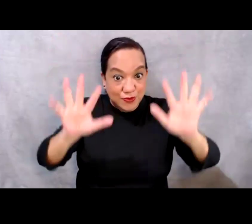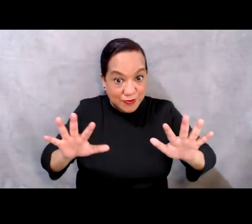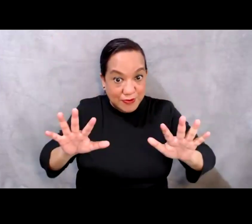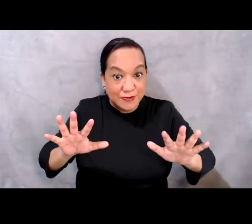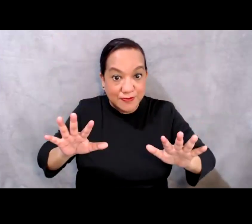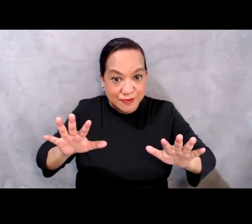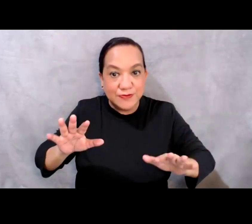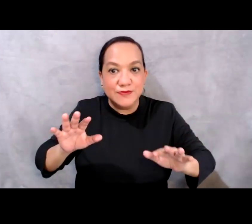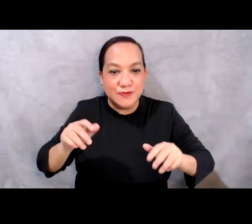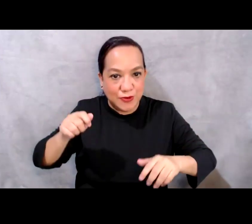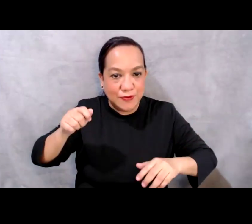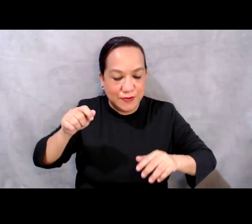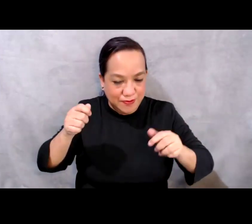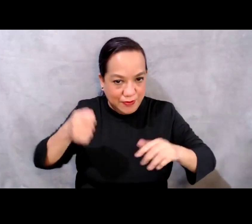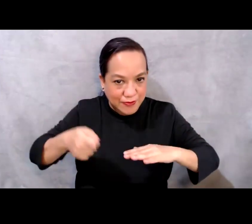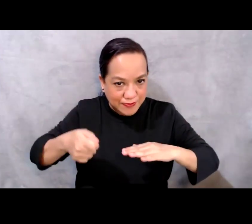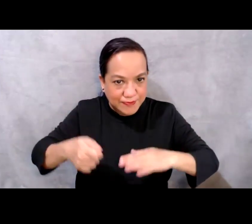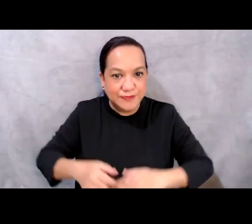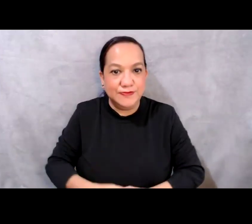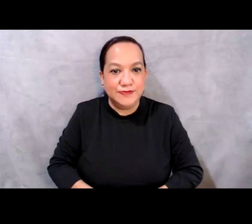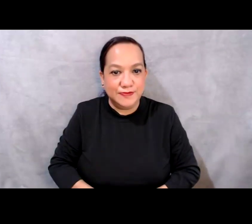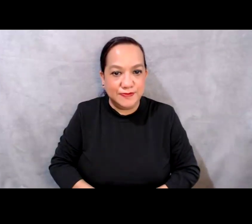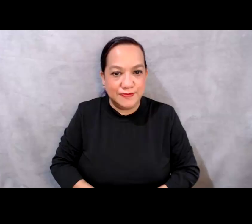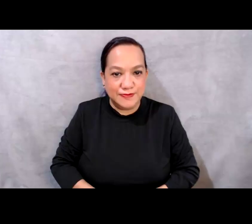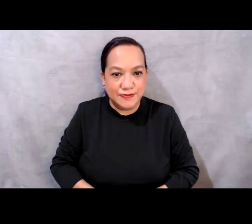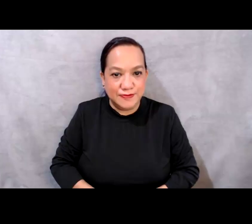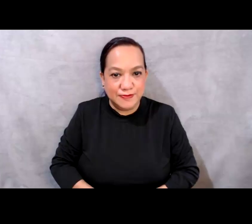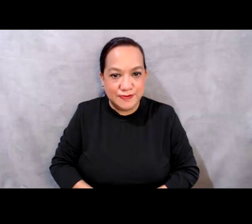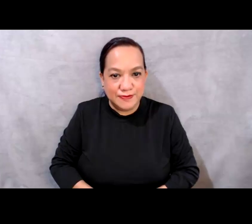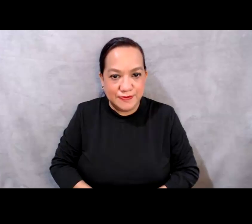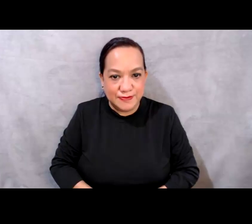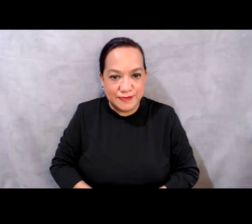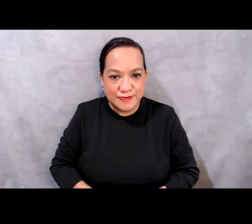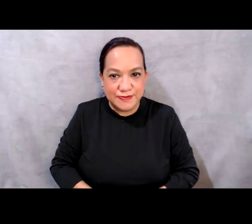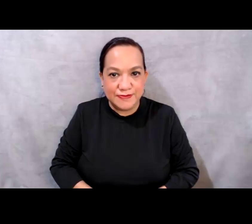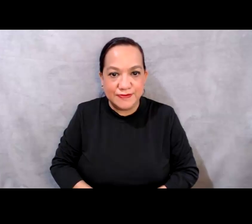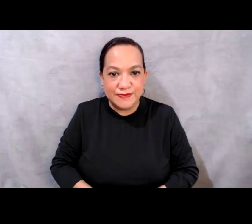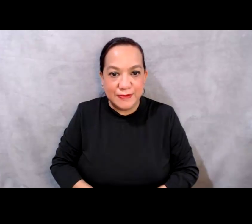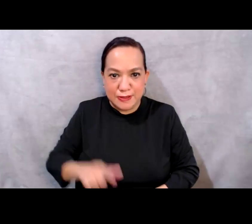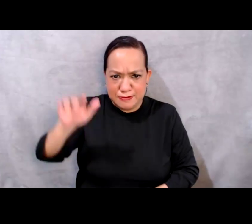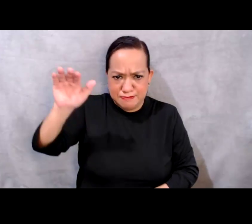mentioned his name correct, and to the ADB management in the room. No? Let me tell you about our story.